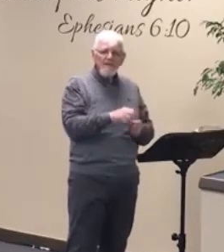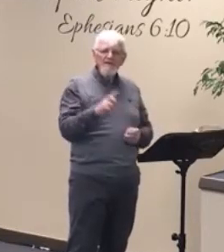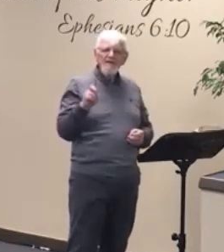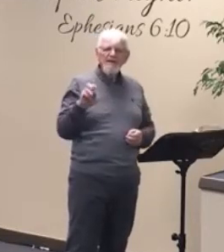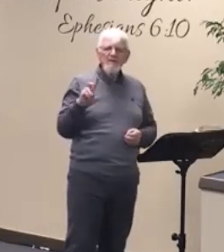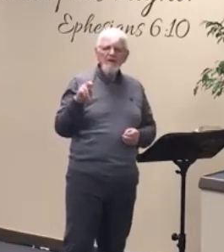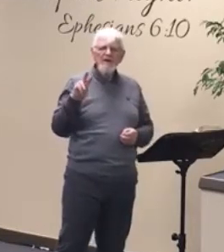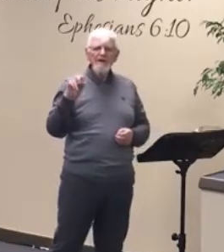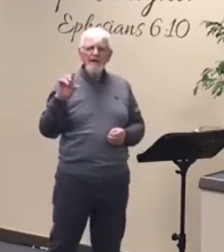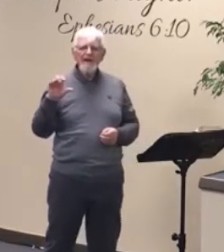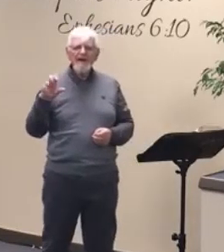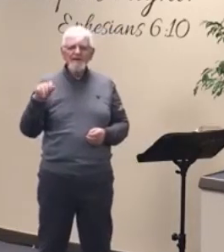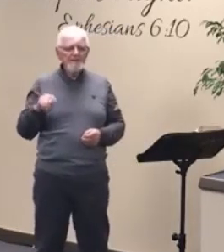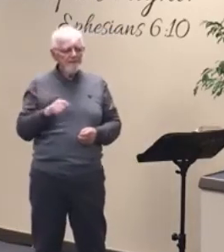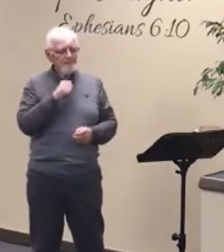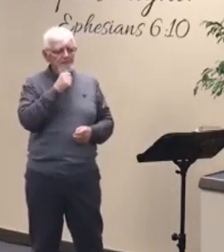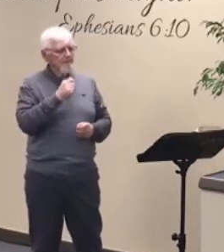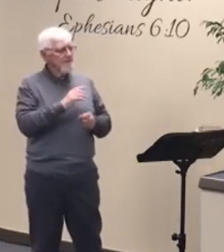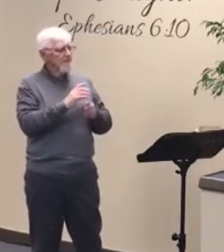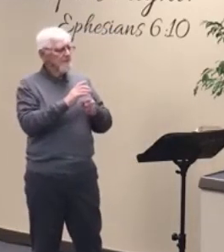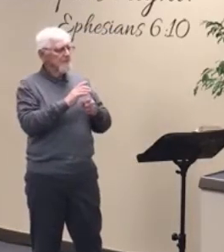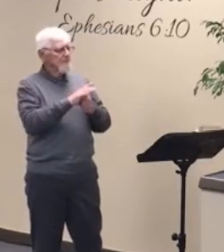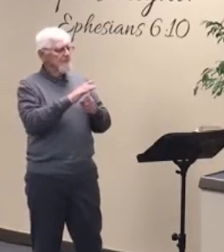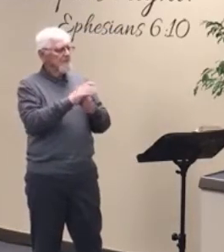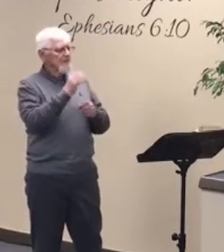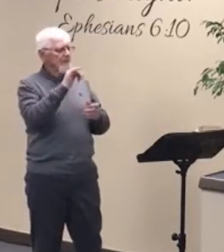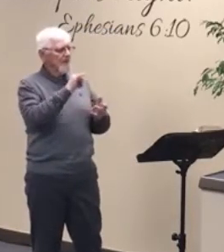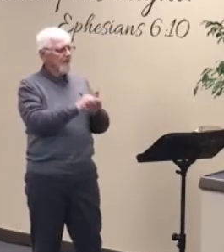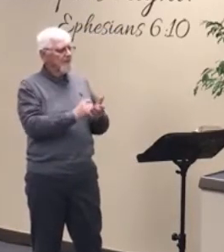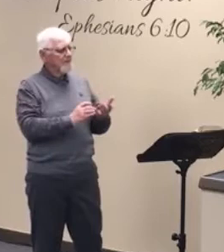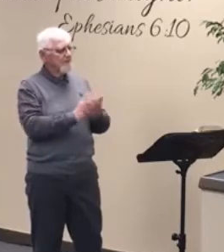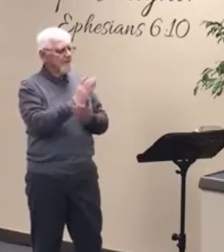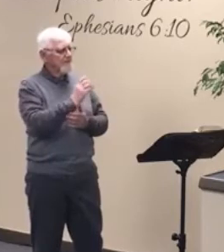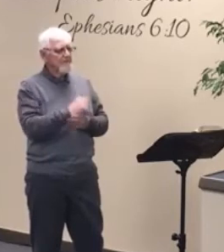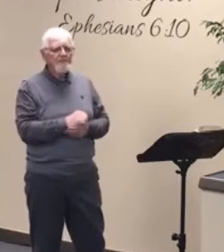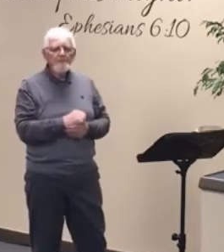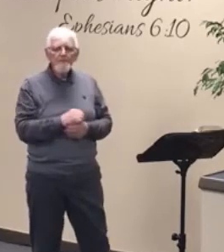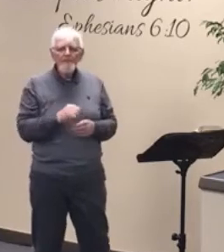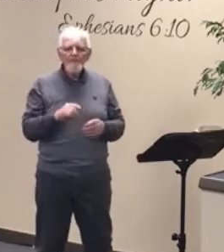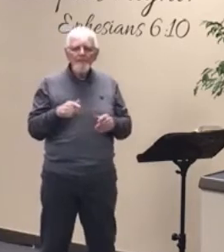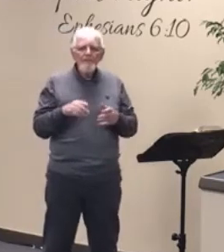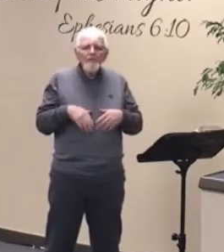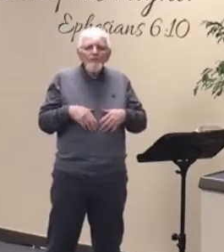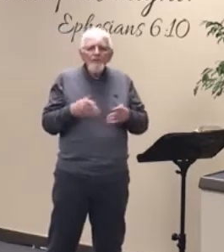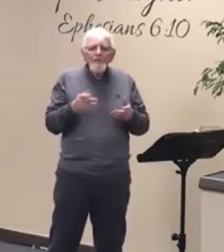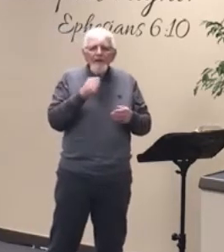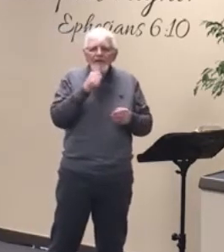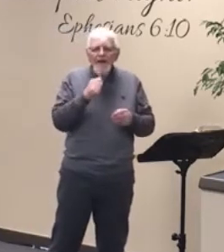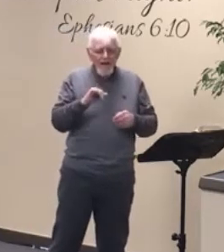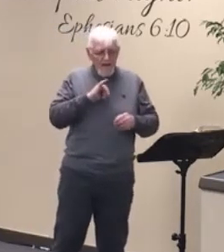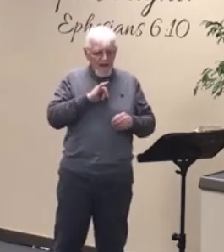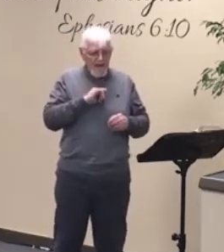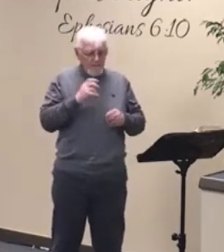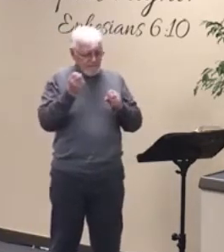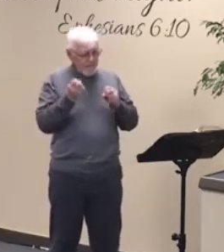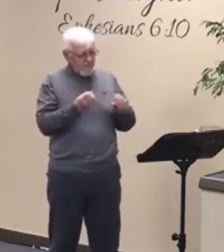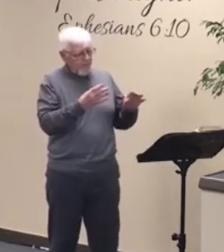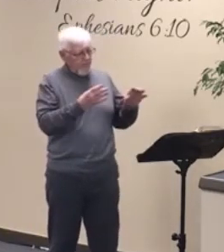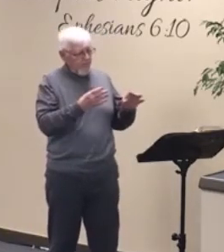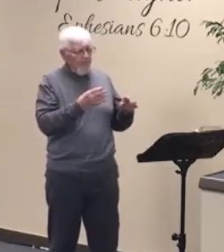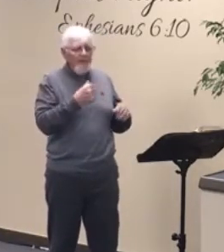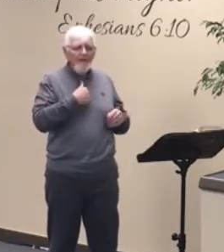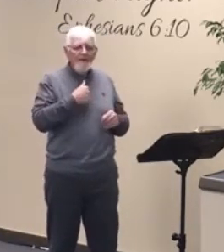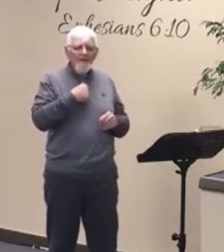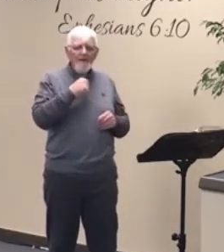means disapproval of something. So humility is not, I disapprove of myself, I'm no good, I'm a dirtbag,